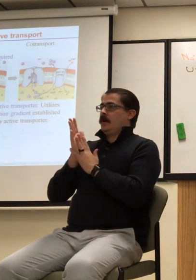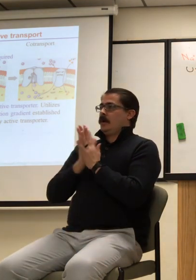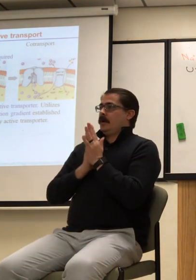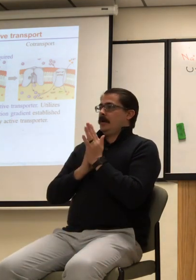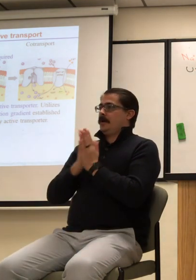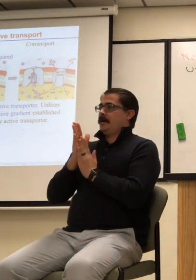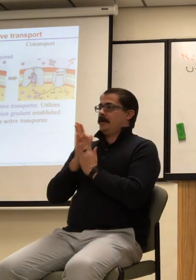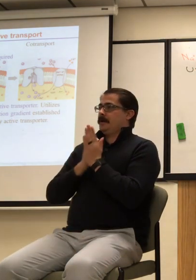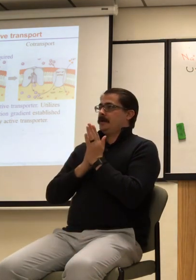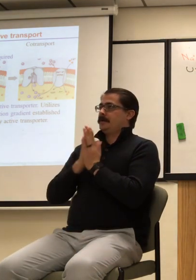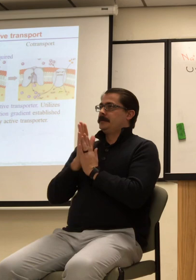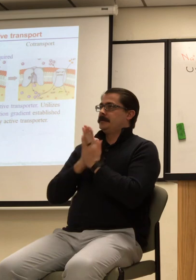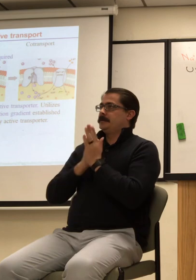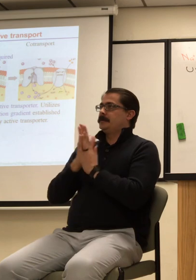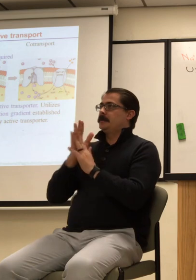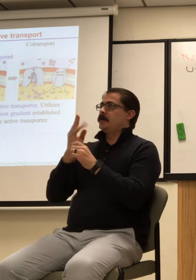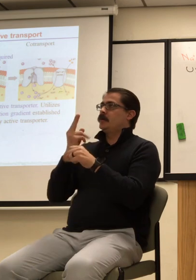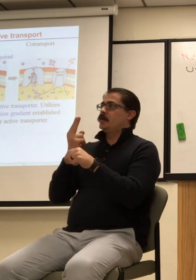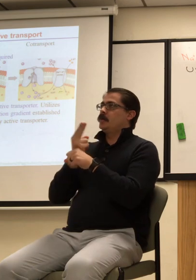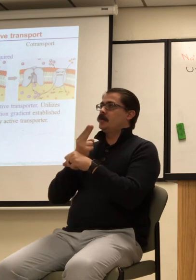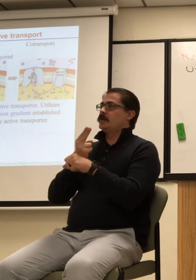the ionic